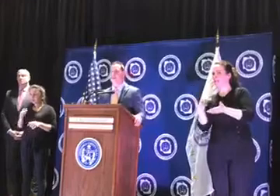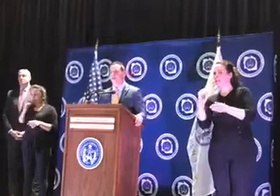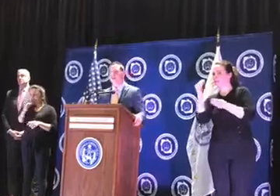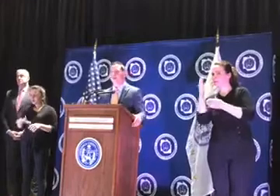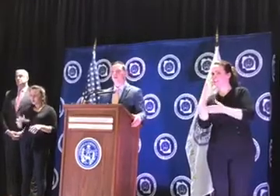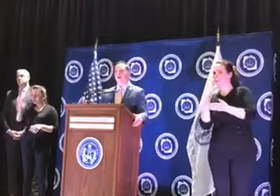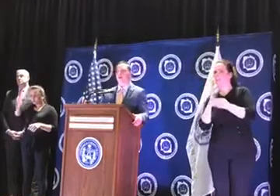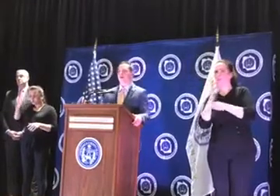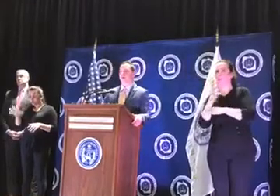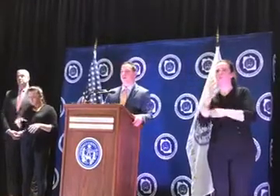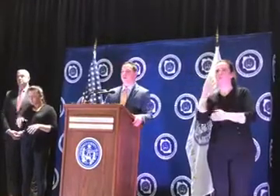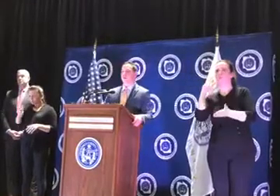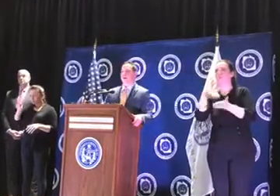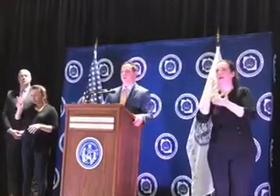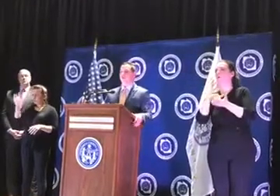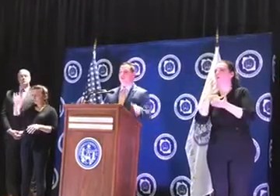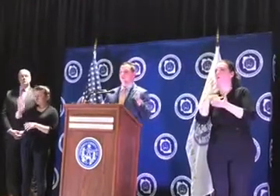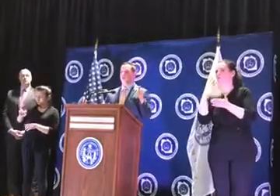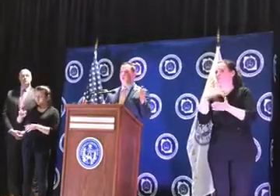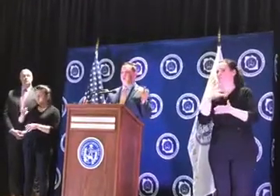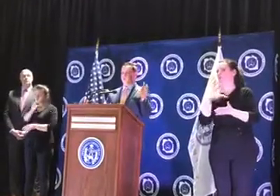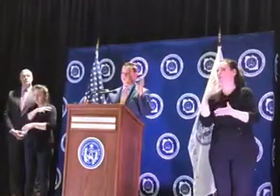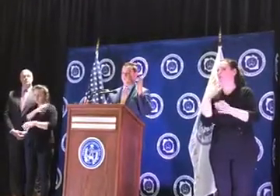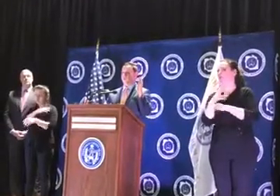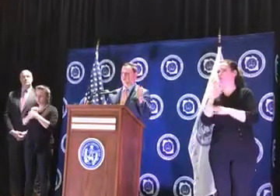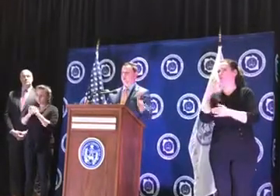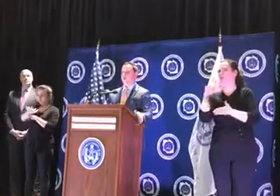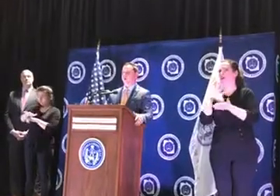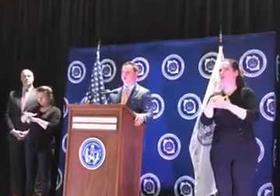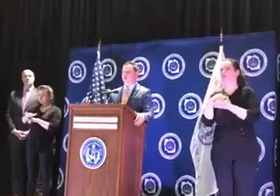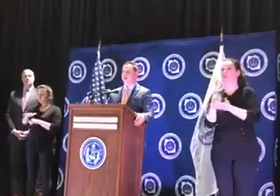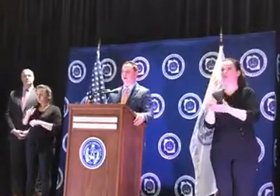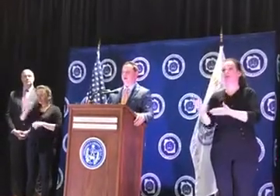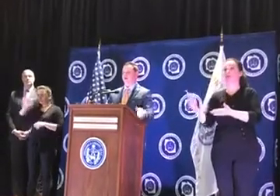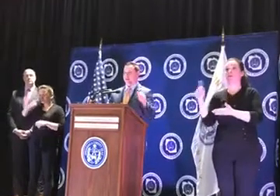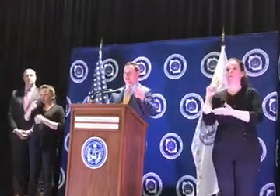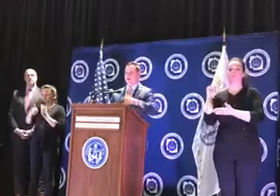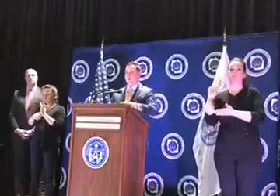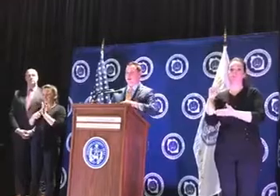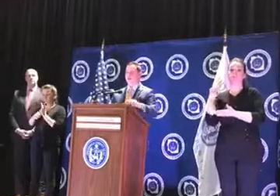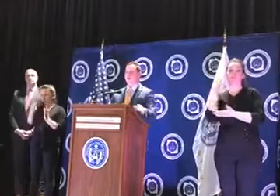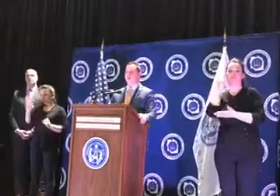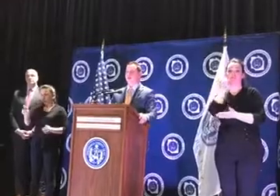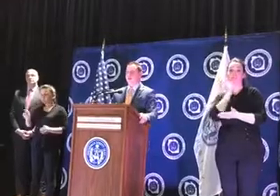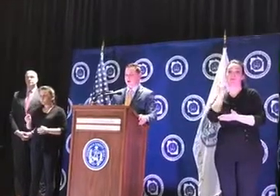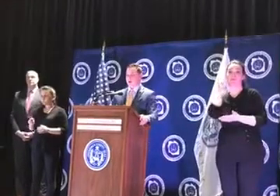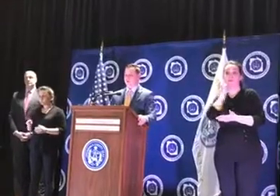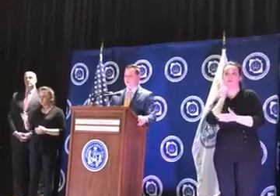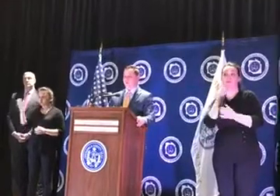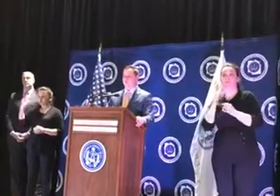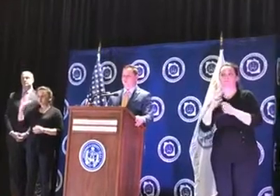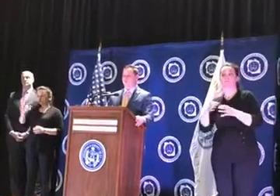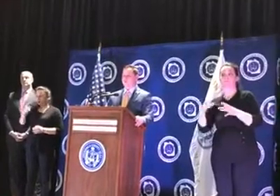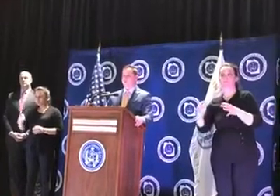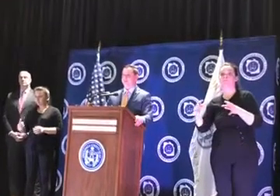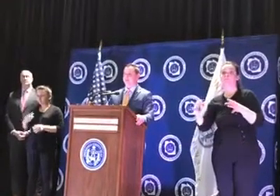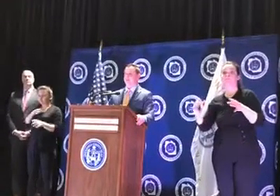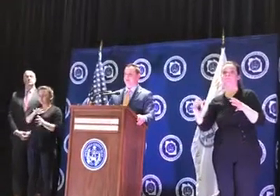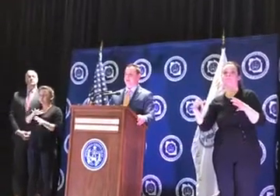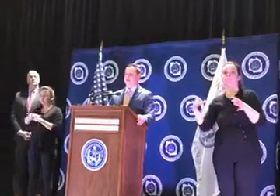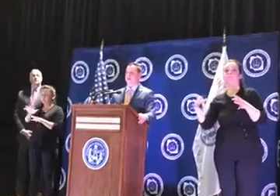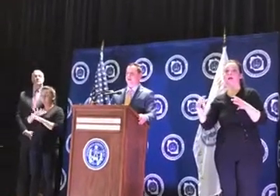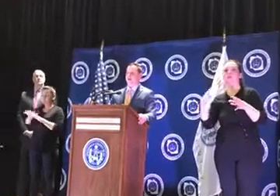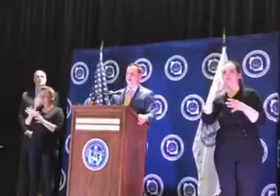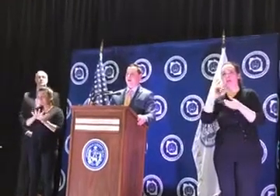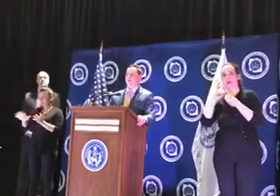the community. Last week, at one point, it was very robust each day. It's had slowed down. But certainly, we